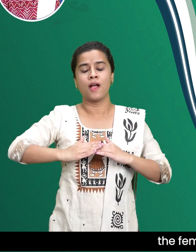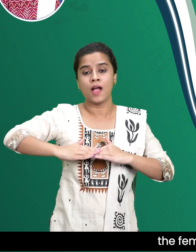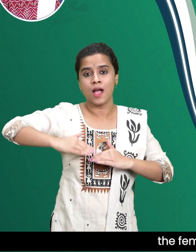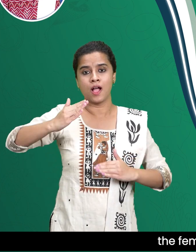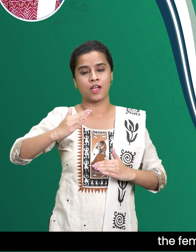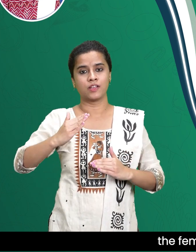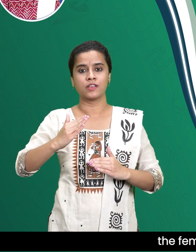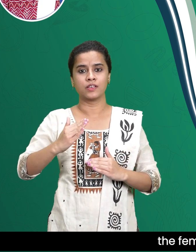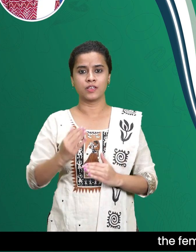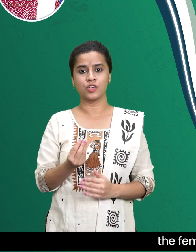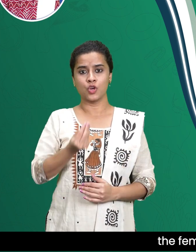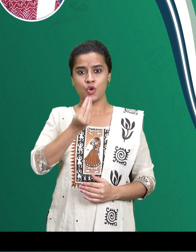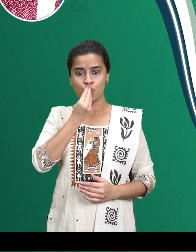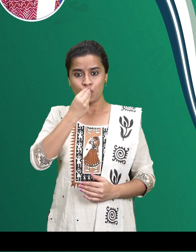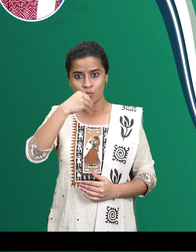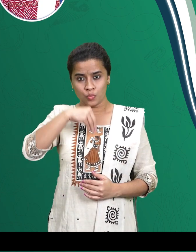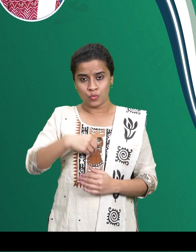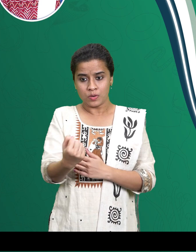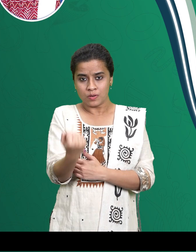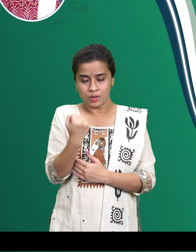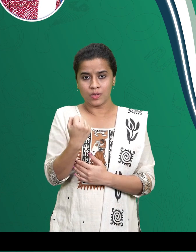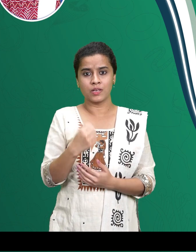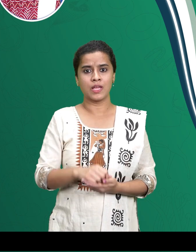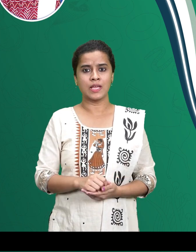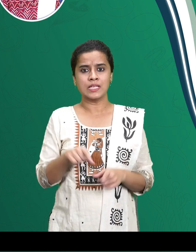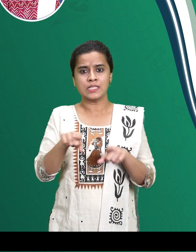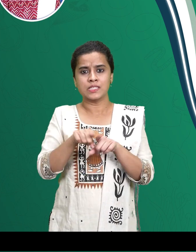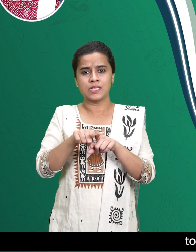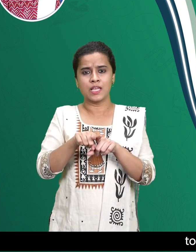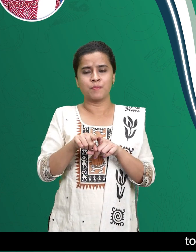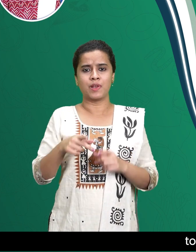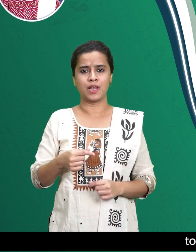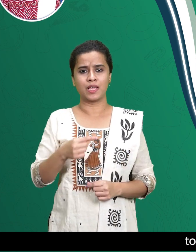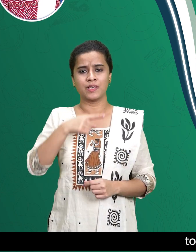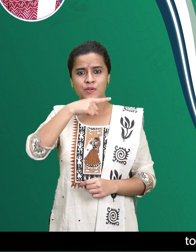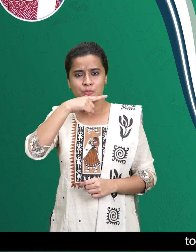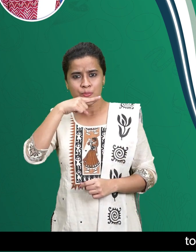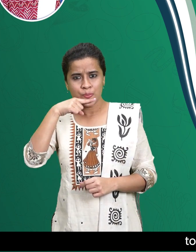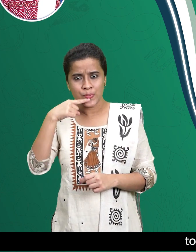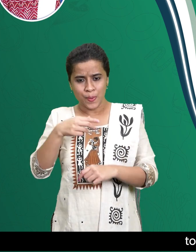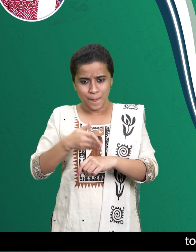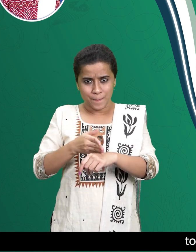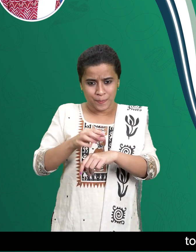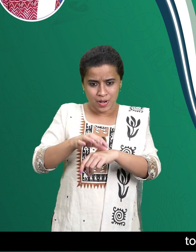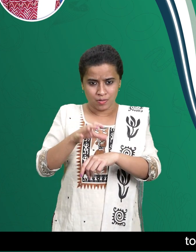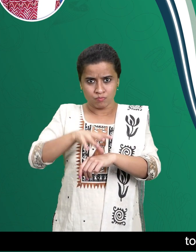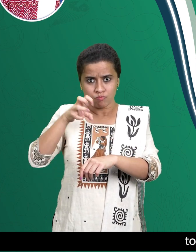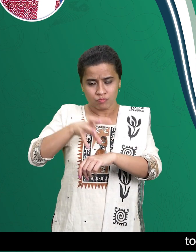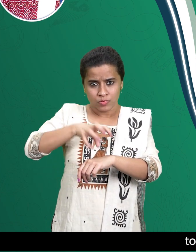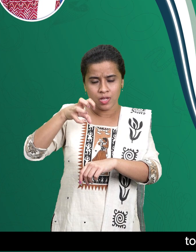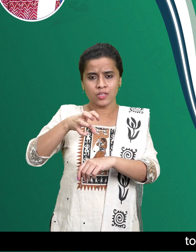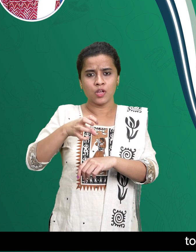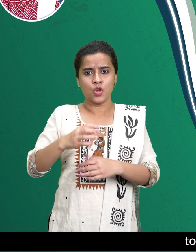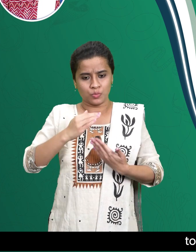nutritious food in the form of blood to be able to lay mature eggs.